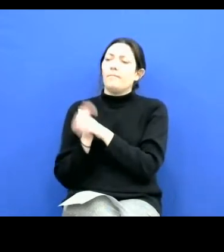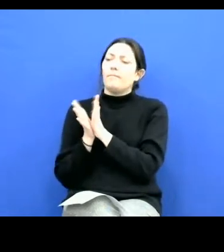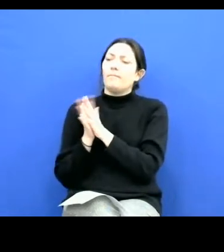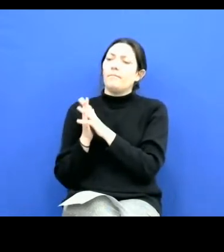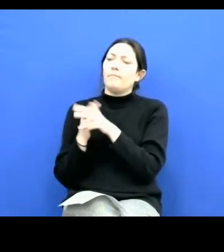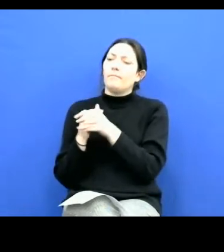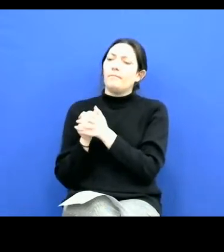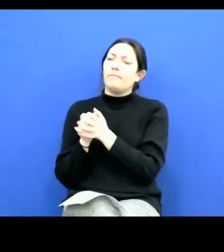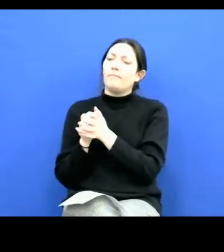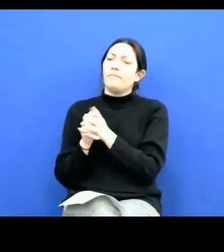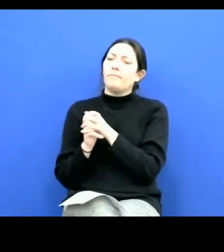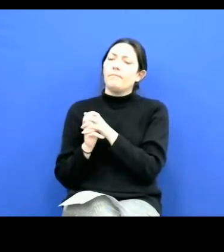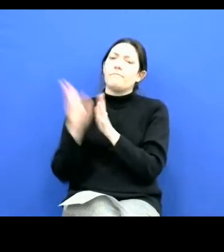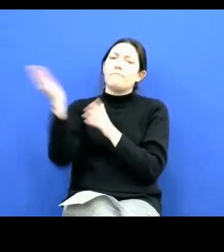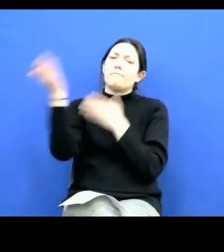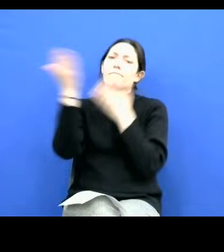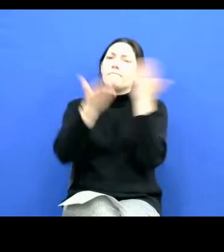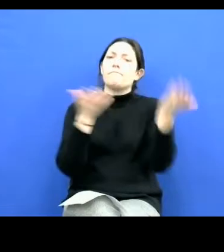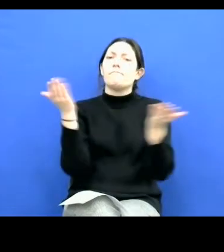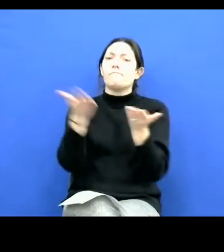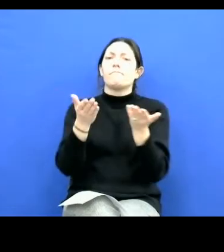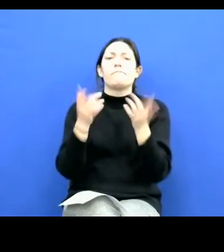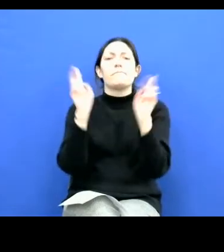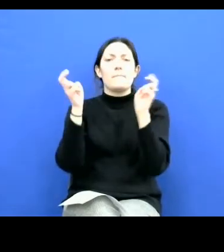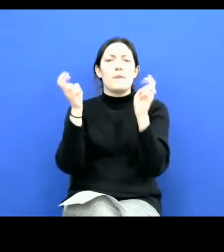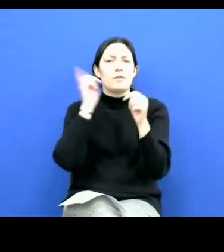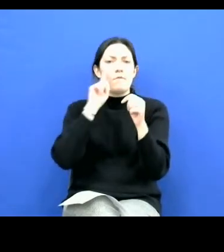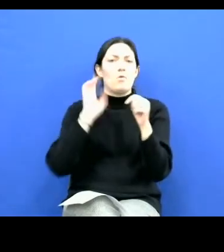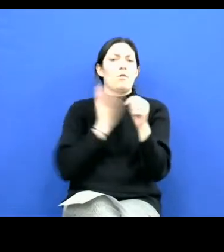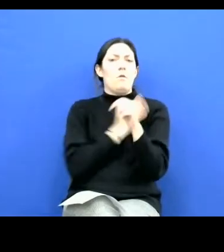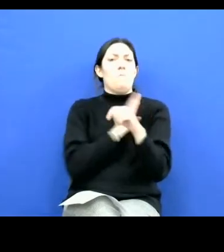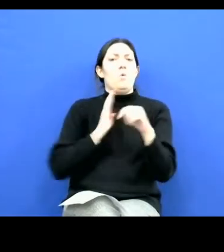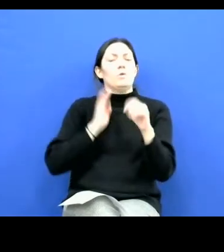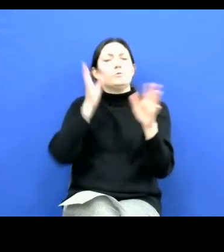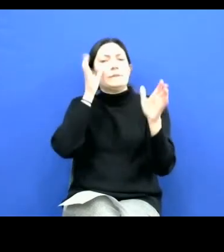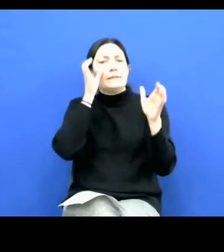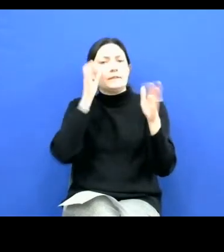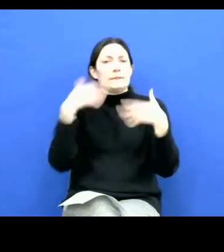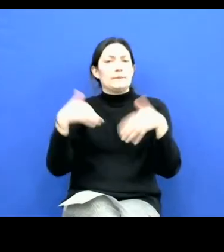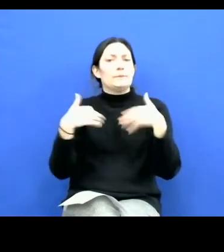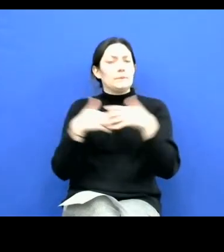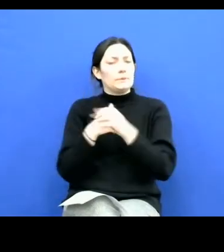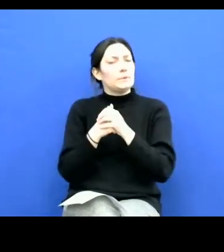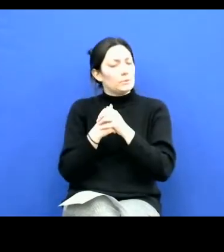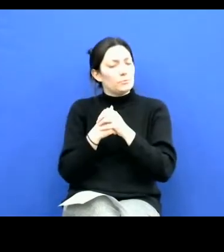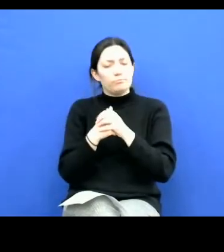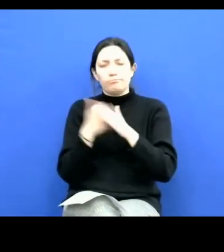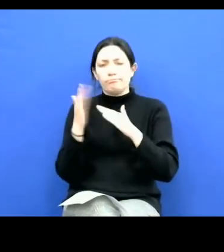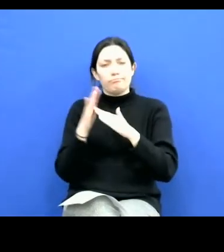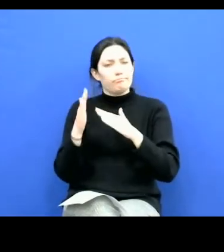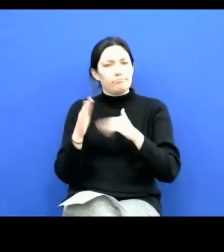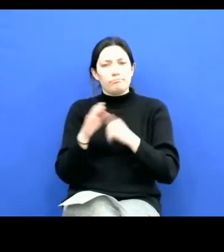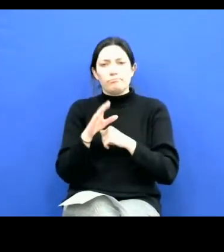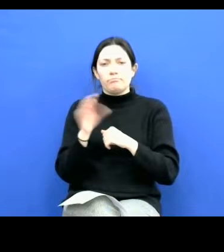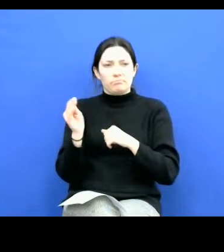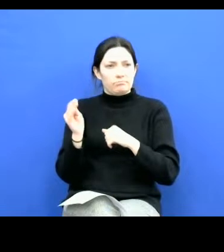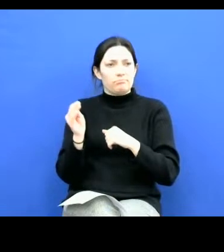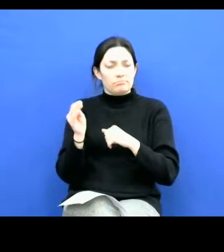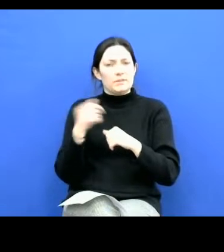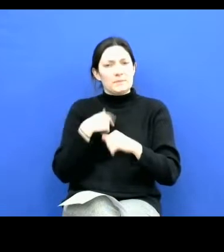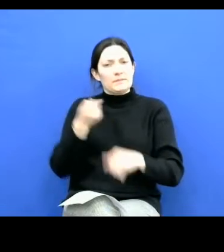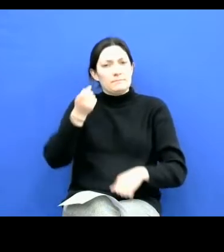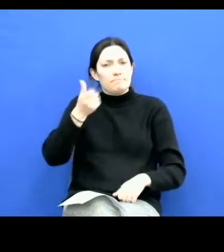the topics that are necessary for those committees to hear in front of us. And it's with some